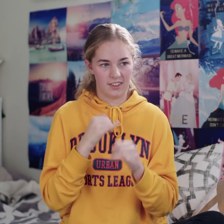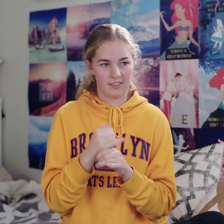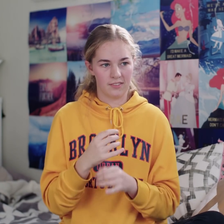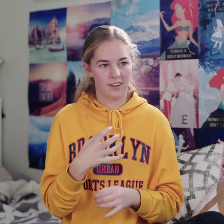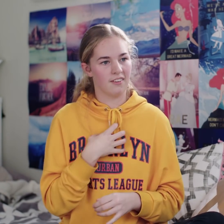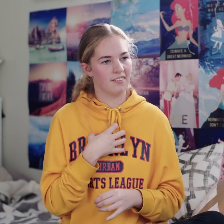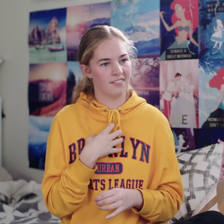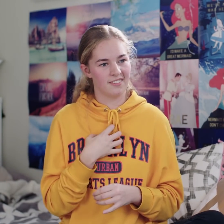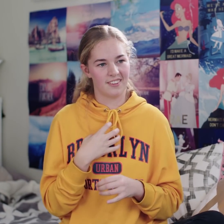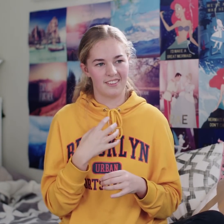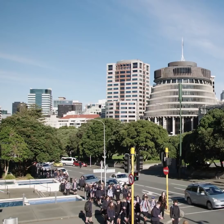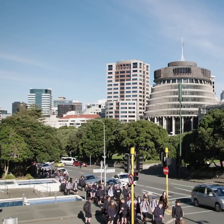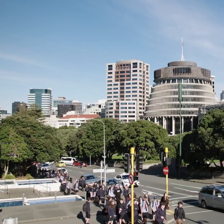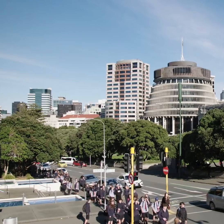who's like me.